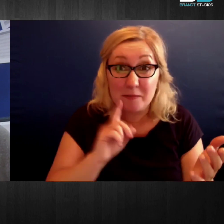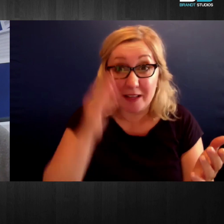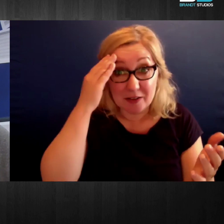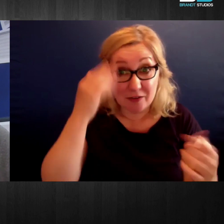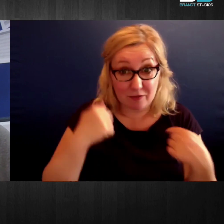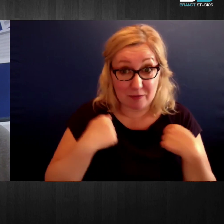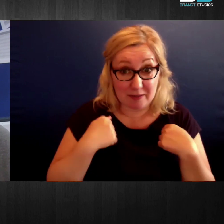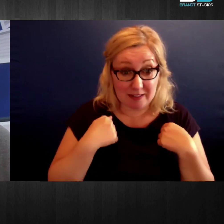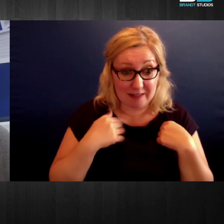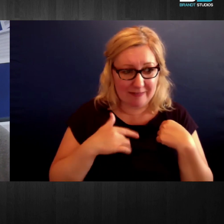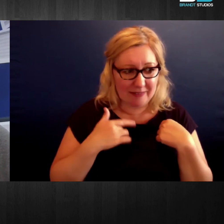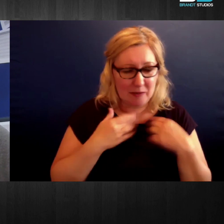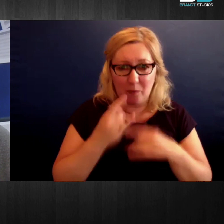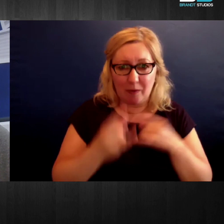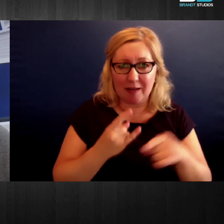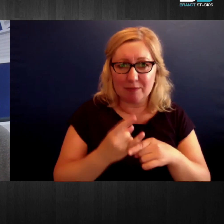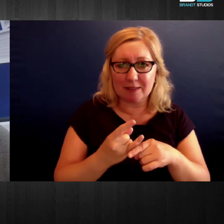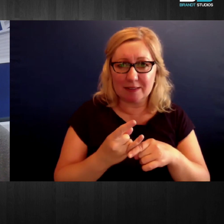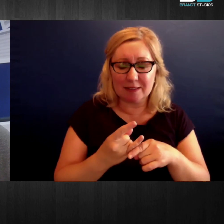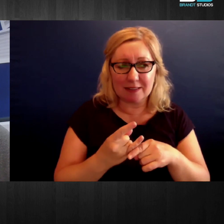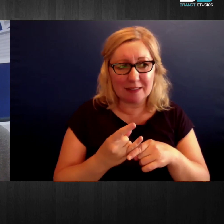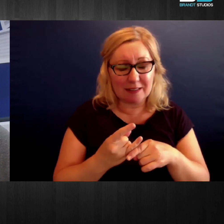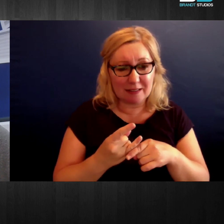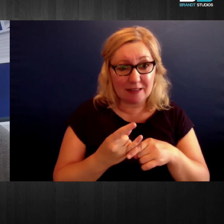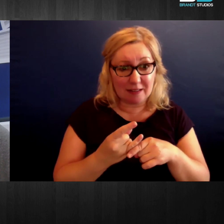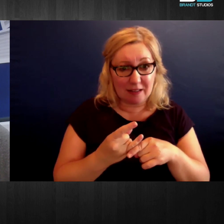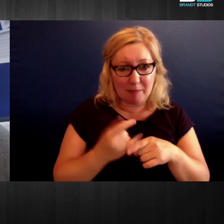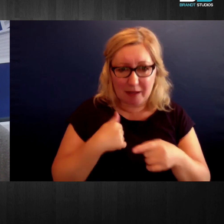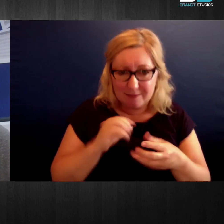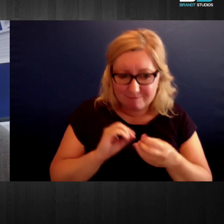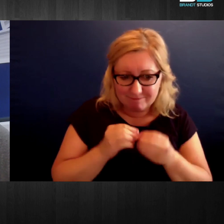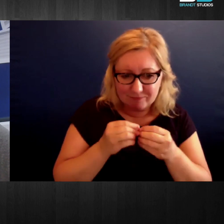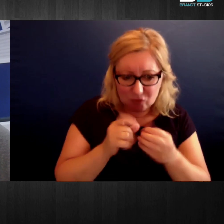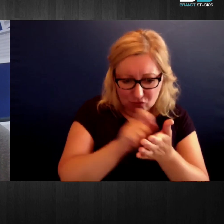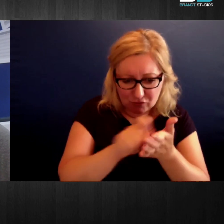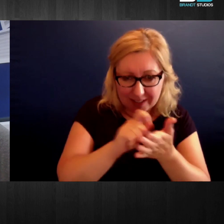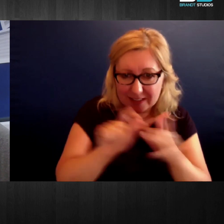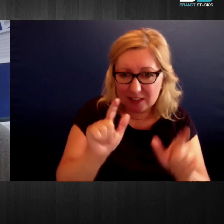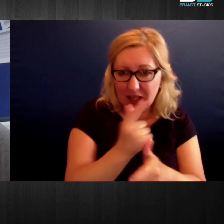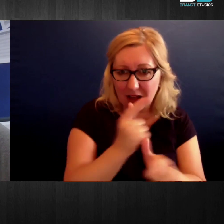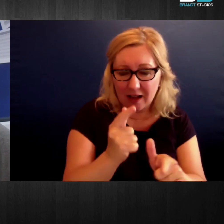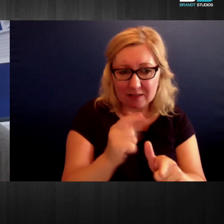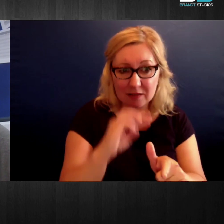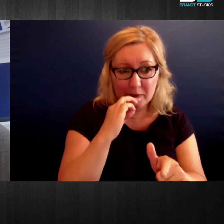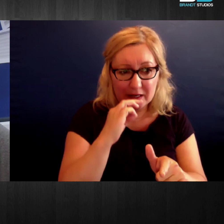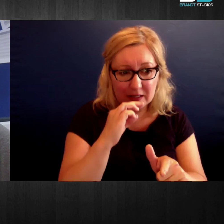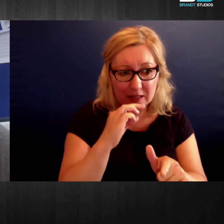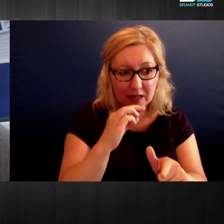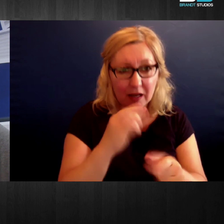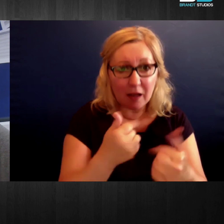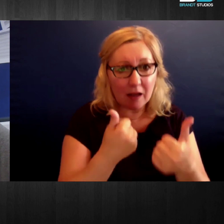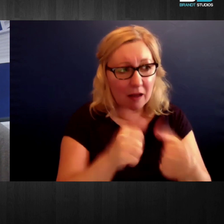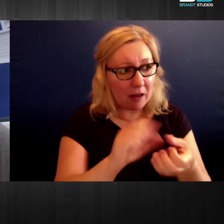with other people through writing, through songwriting. I've made friends from all different people from lots of